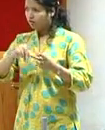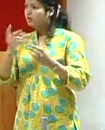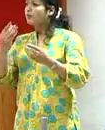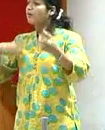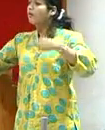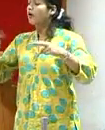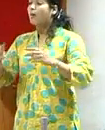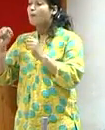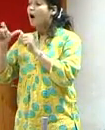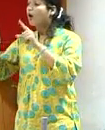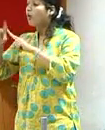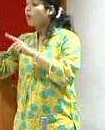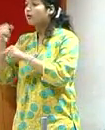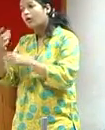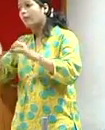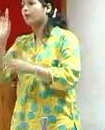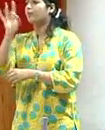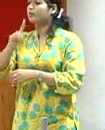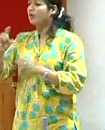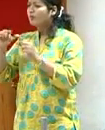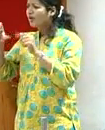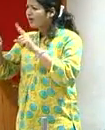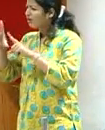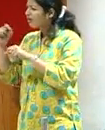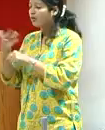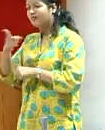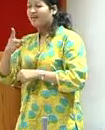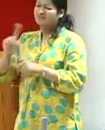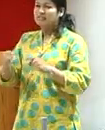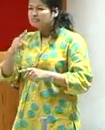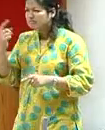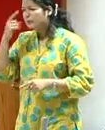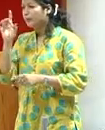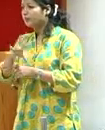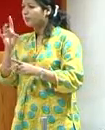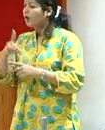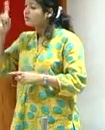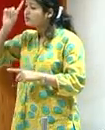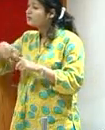of calculating the backlog to make sure that the railway did not fudge their numbers.